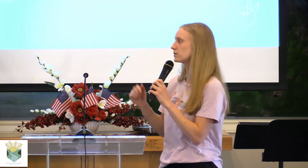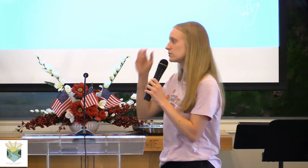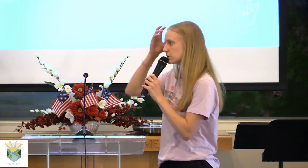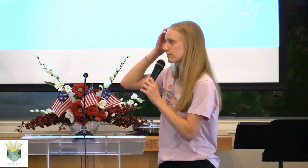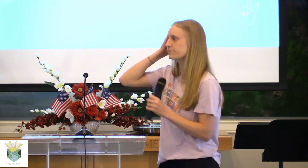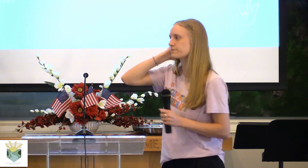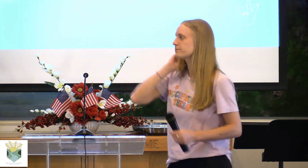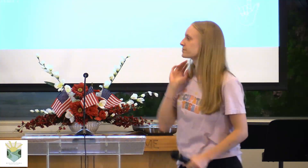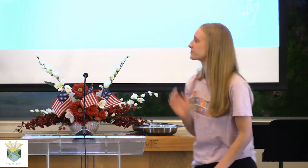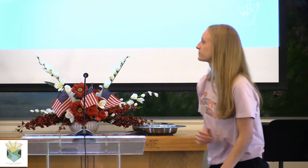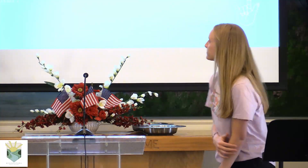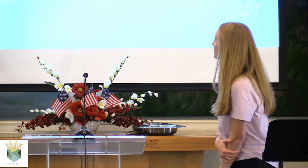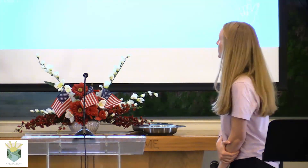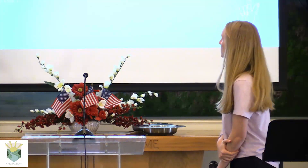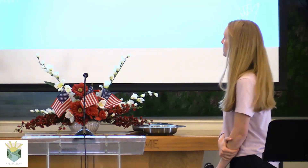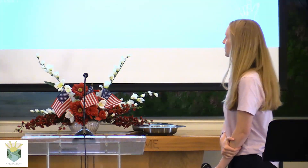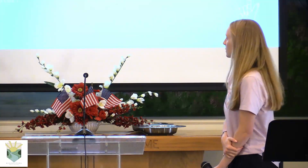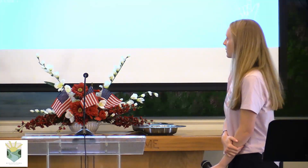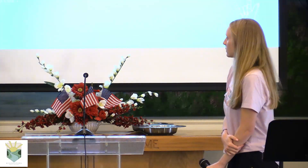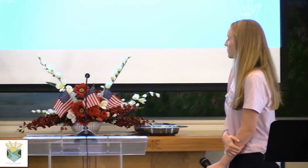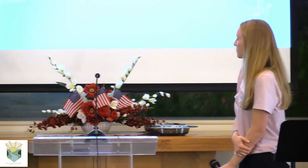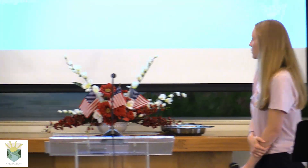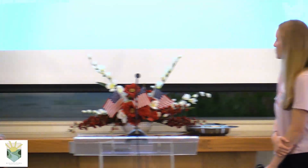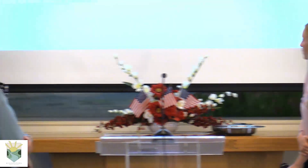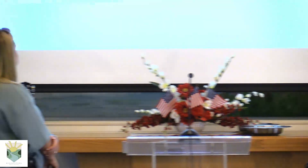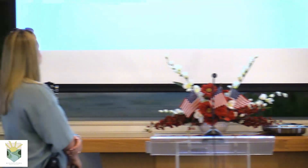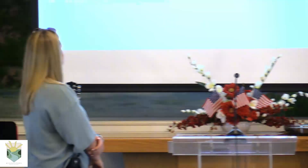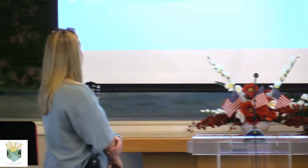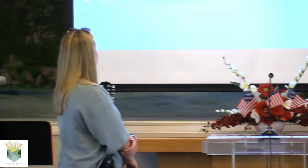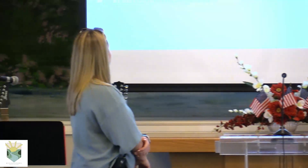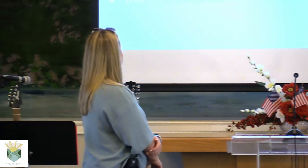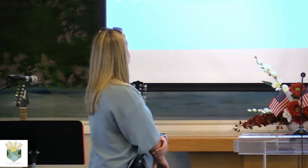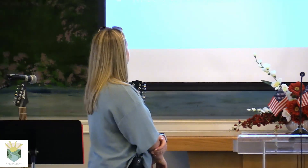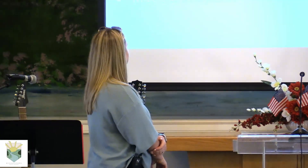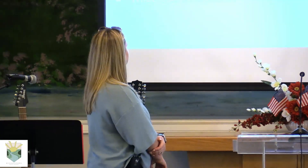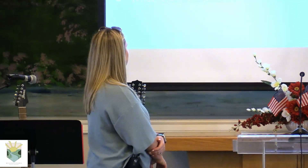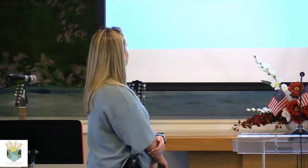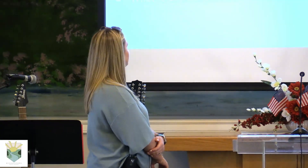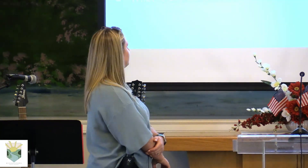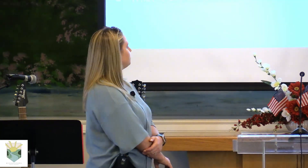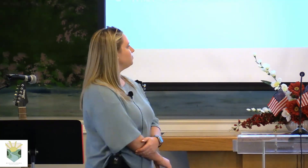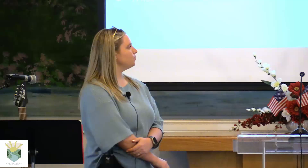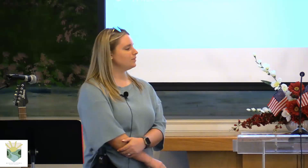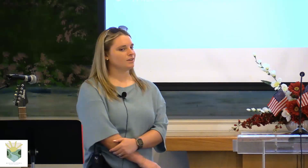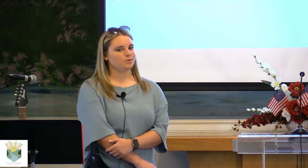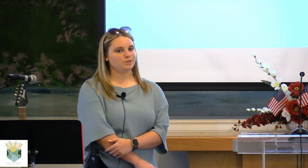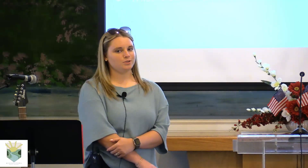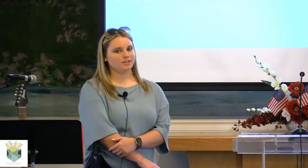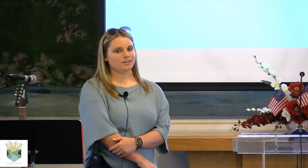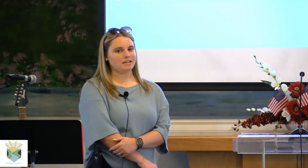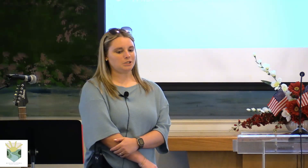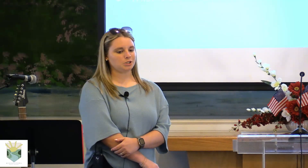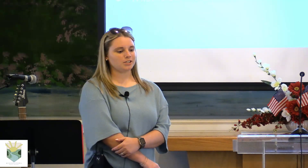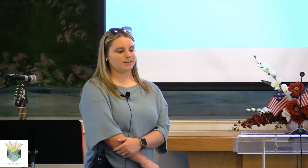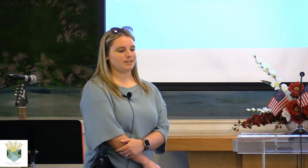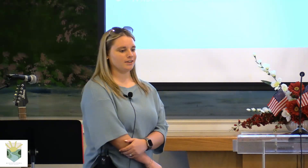So. Yes. And then my last question was, when you initially hear of